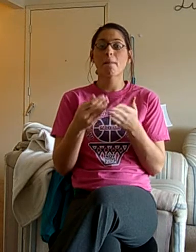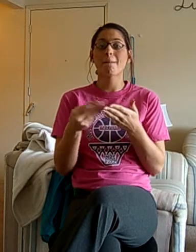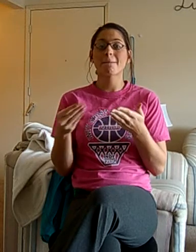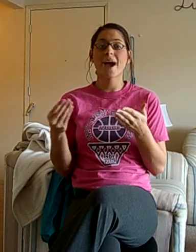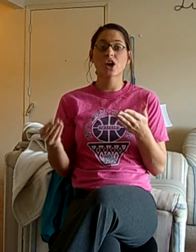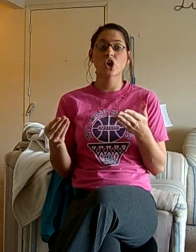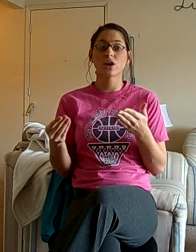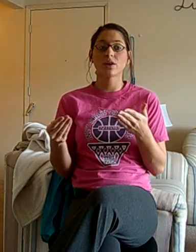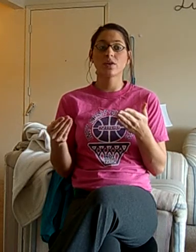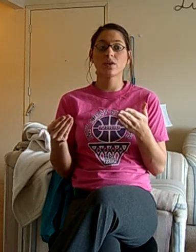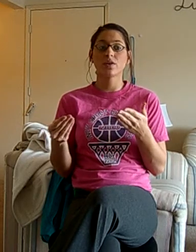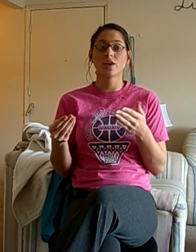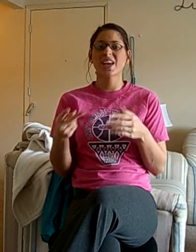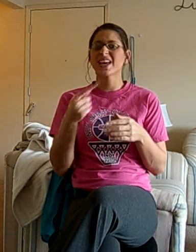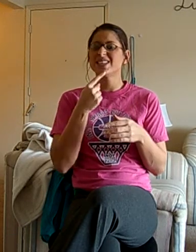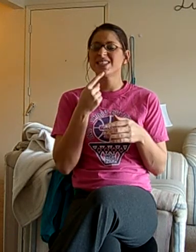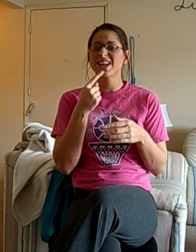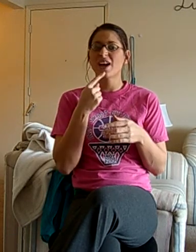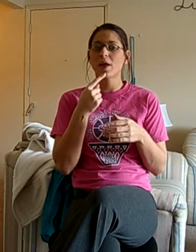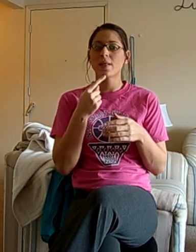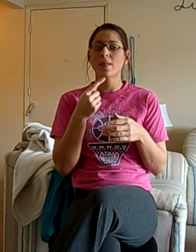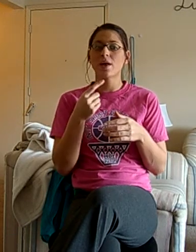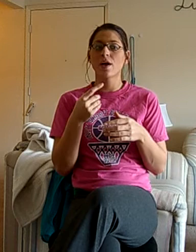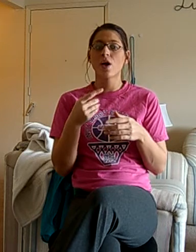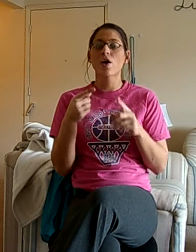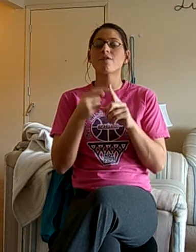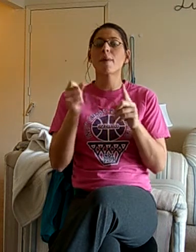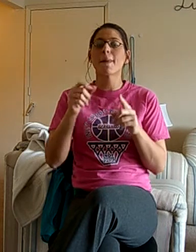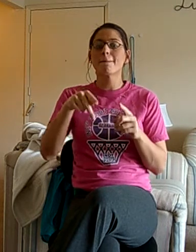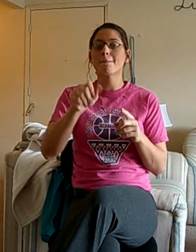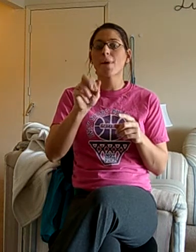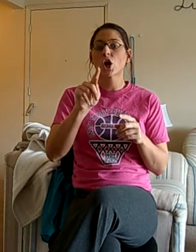by the way the particles will fill a container.